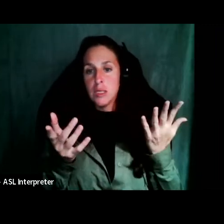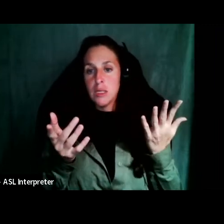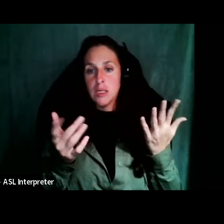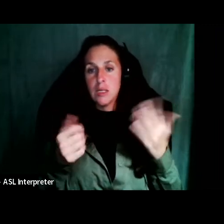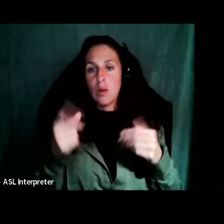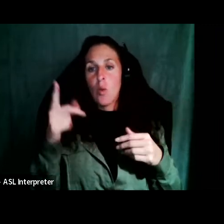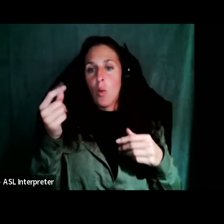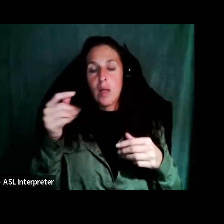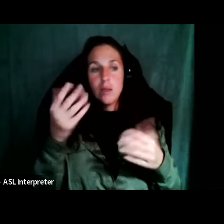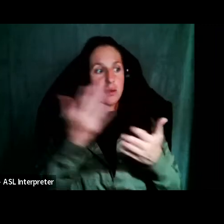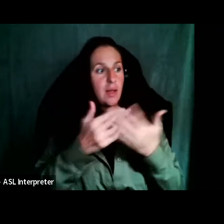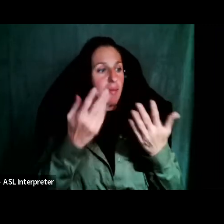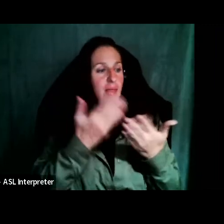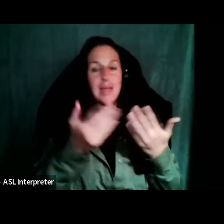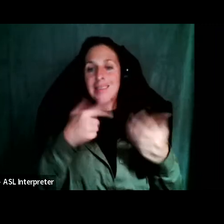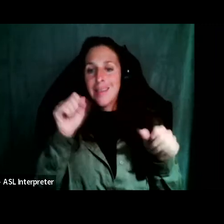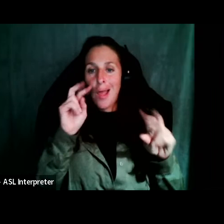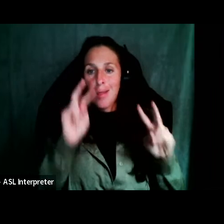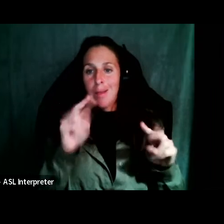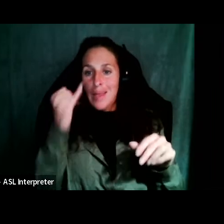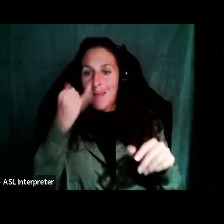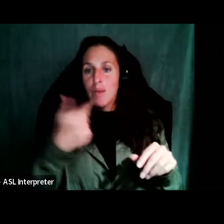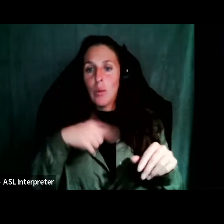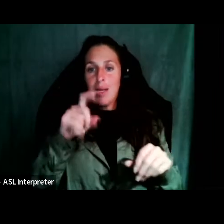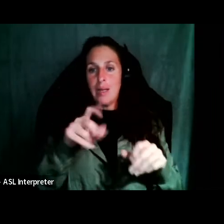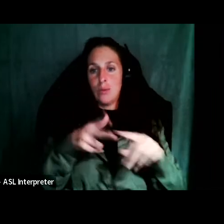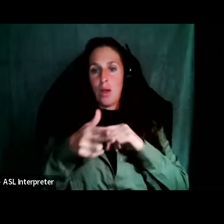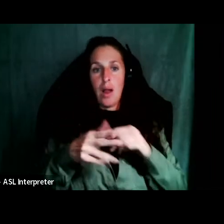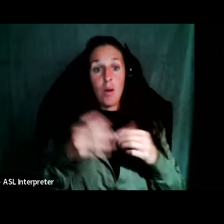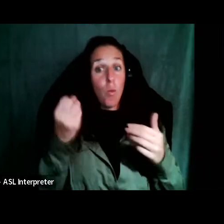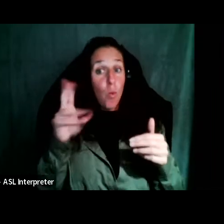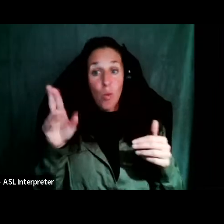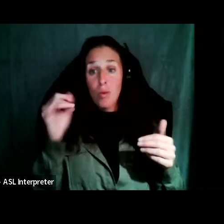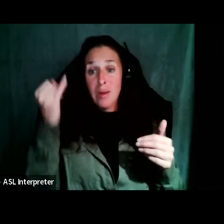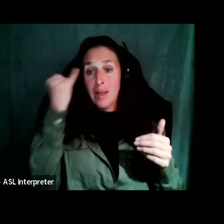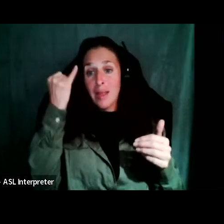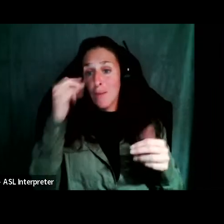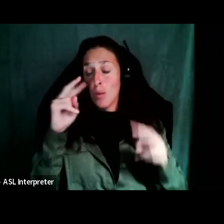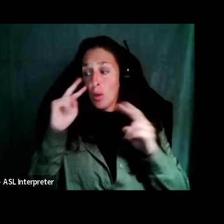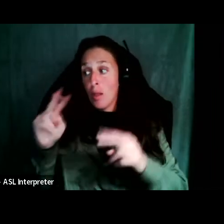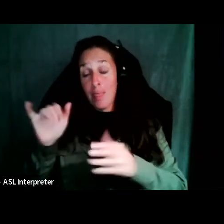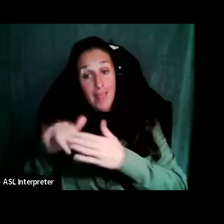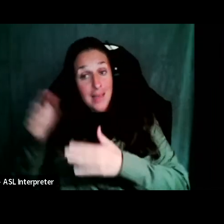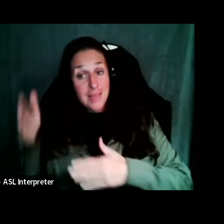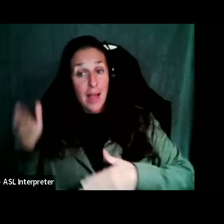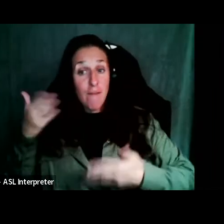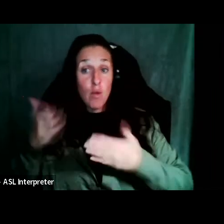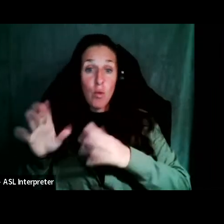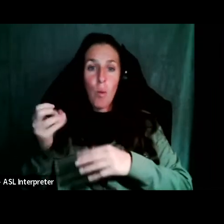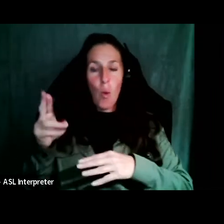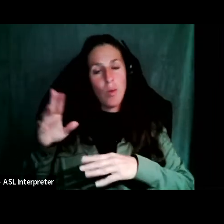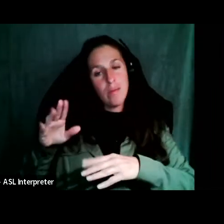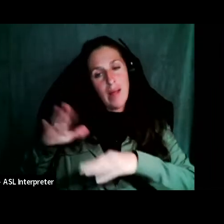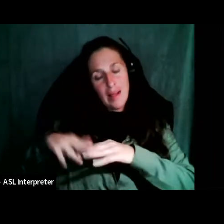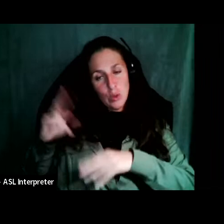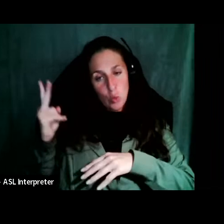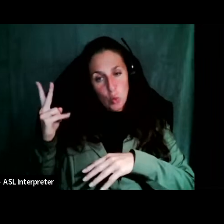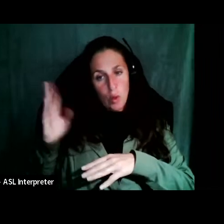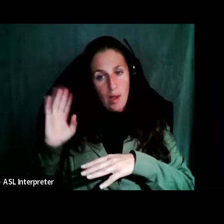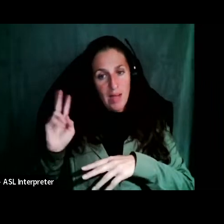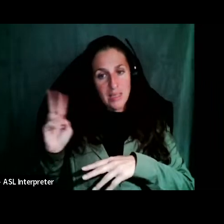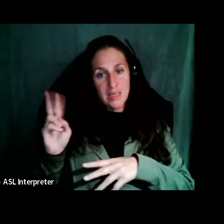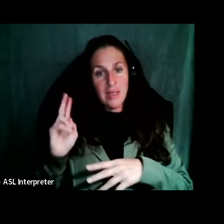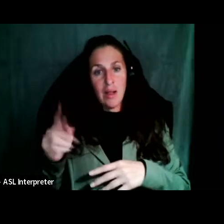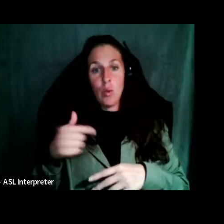can look at might be if we need to cut? Or I think if you look at this side of the room, or at least two of us, we were talking about